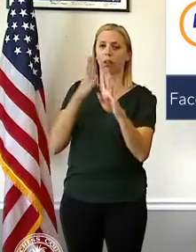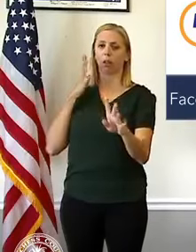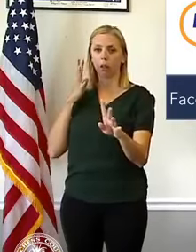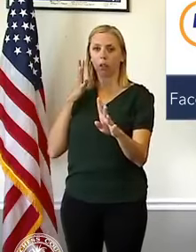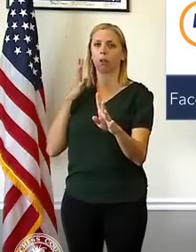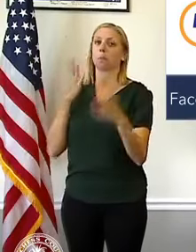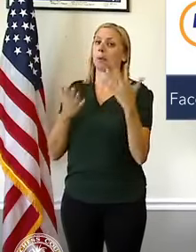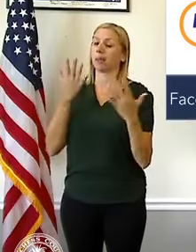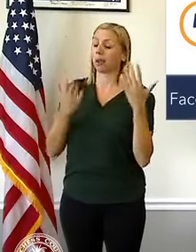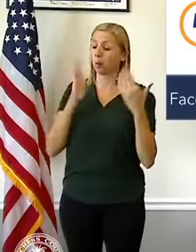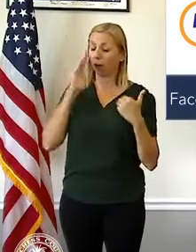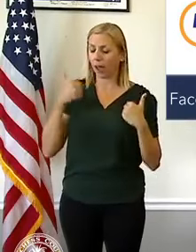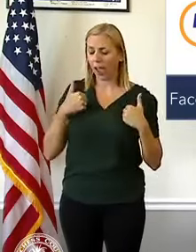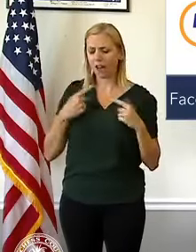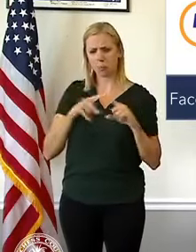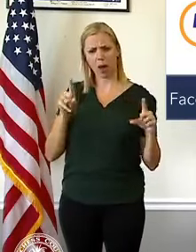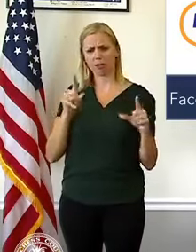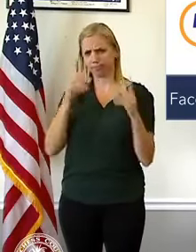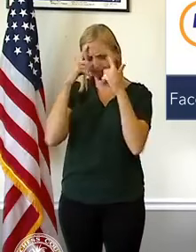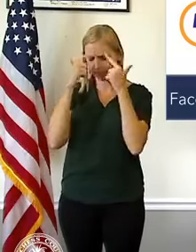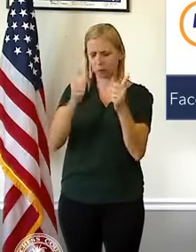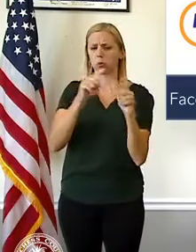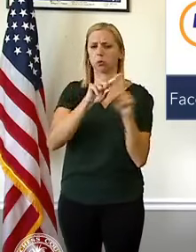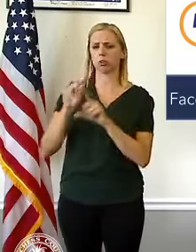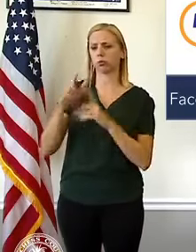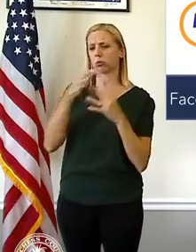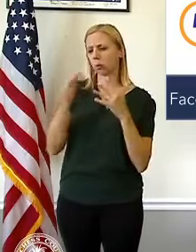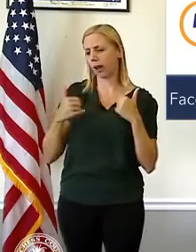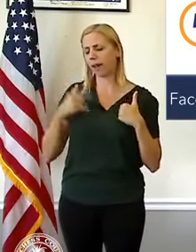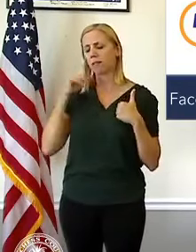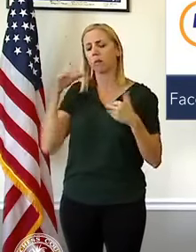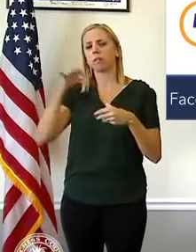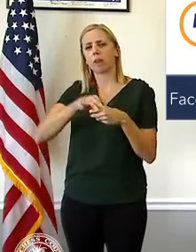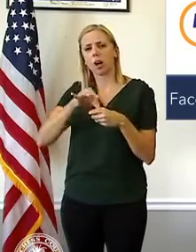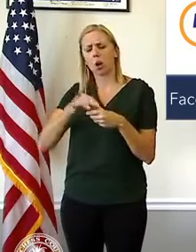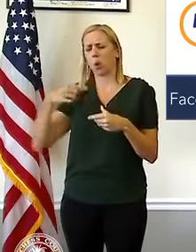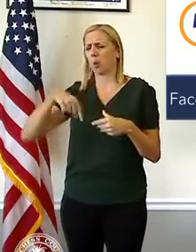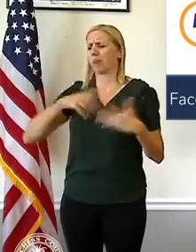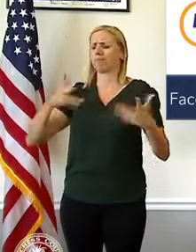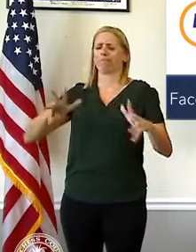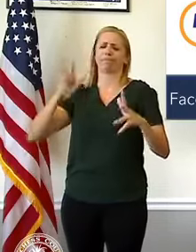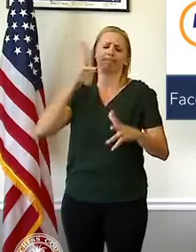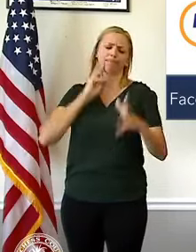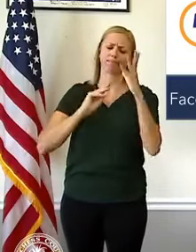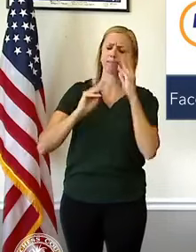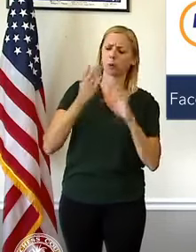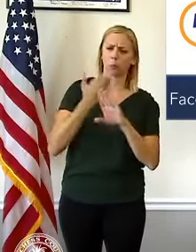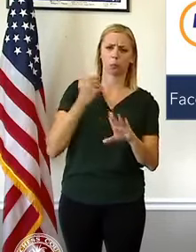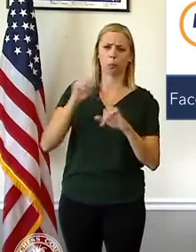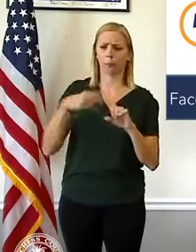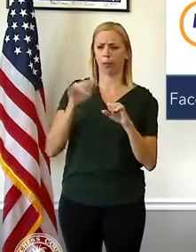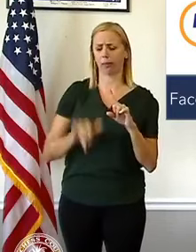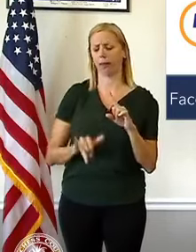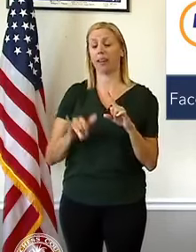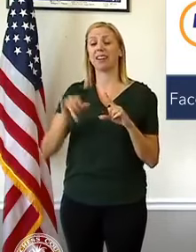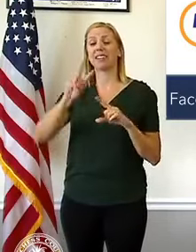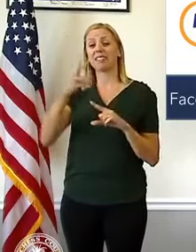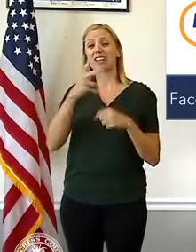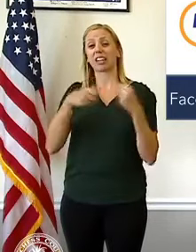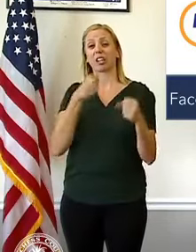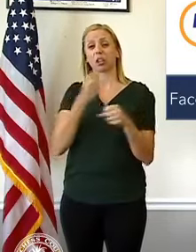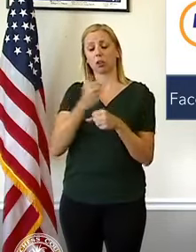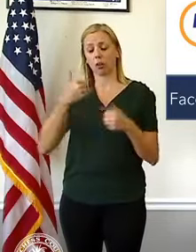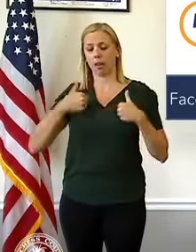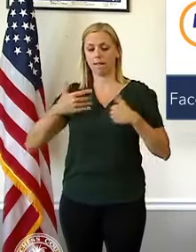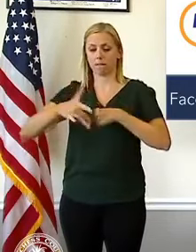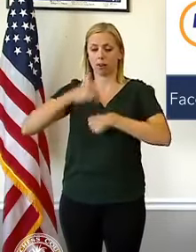have experience in this state, and certainly we know in this region what absentee balloting looks like. We've done, this is the second year of early voting. We're prepared